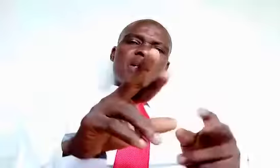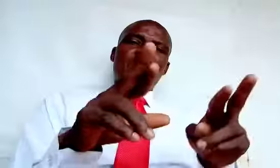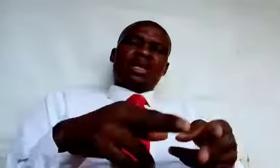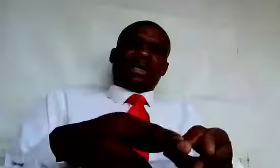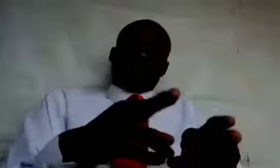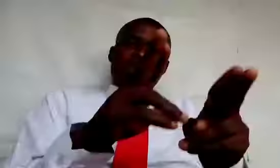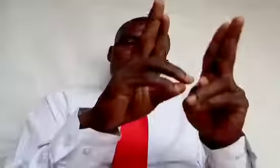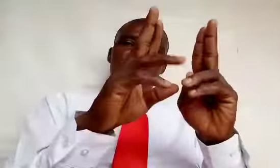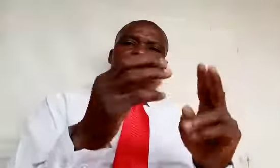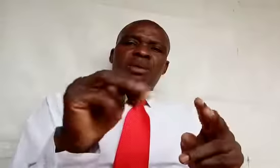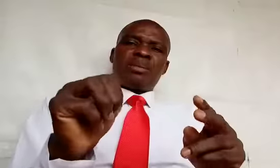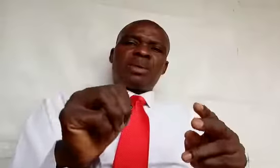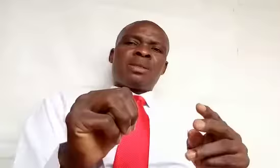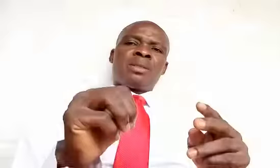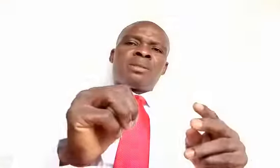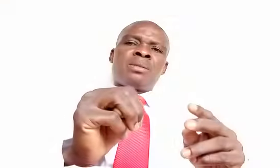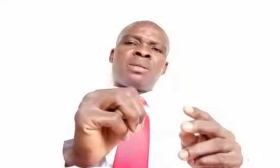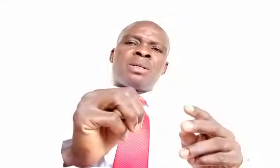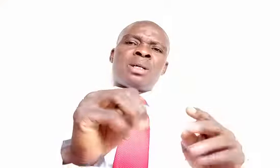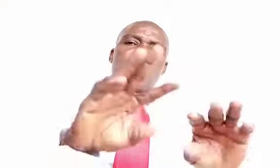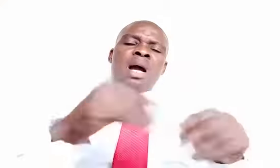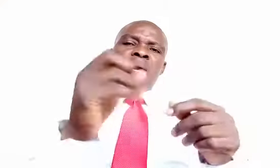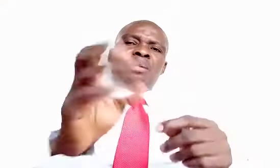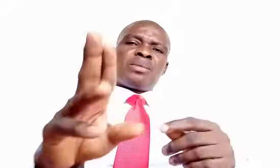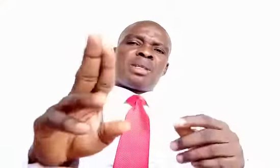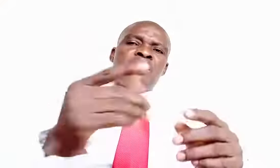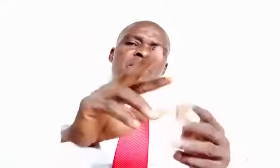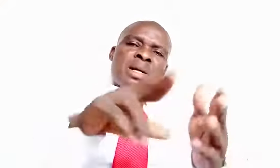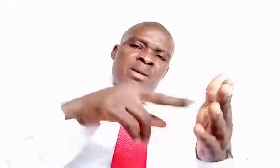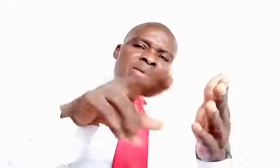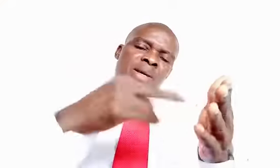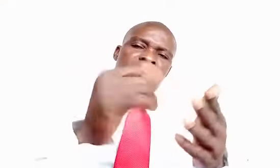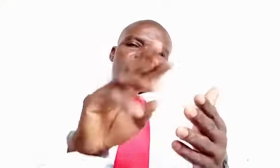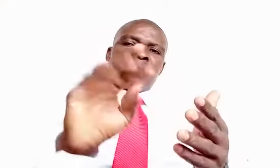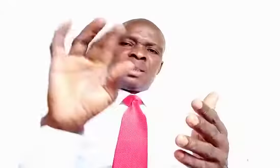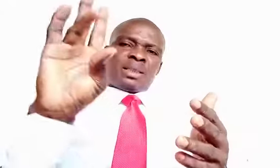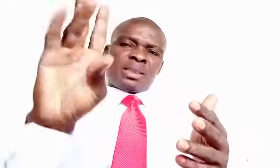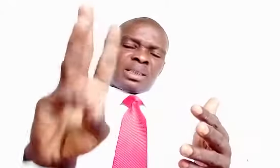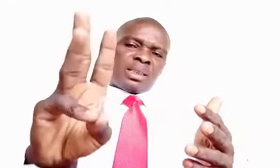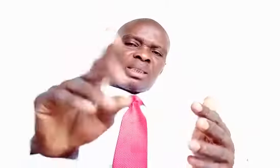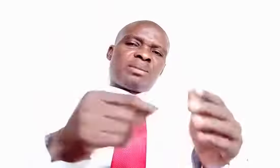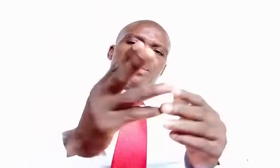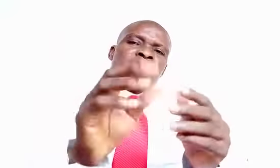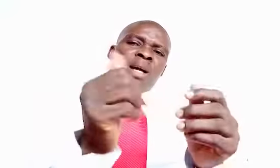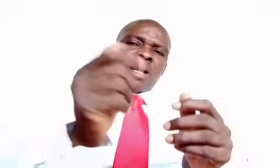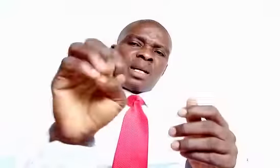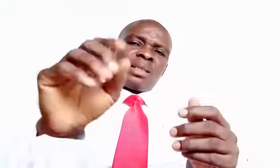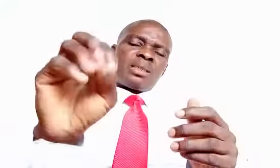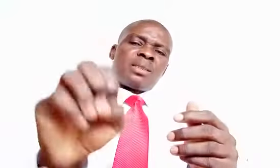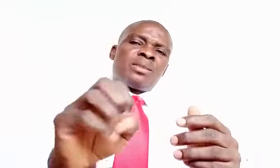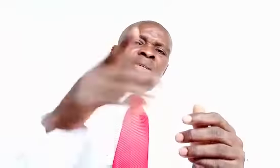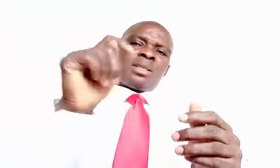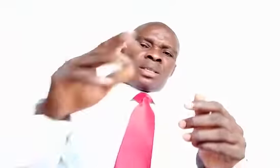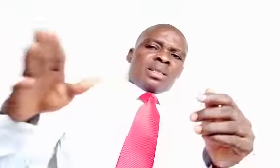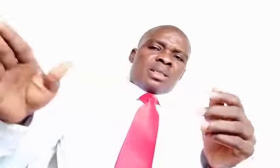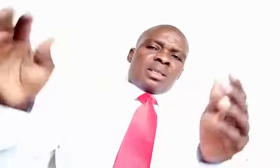Hamlet. Passive, Hamlet was written by Shakespeare. Active, a dog beat him.